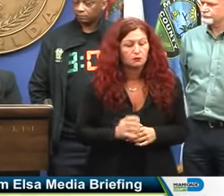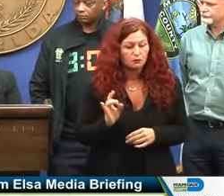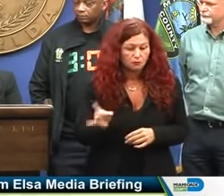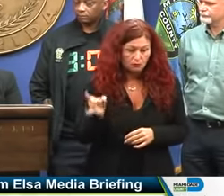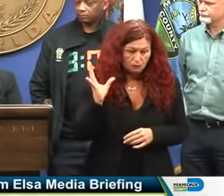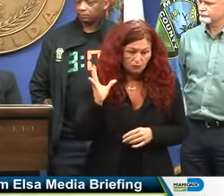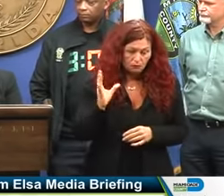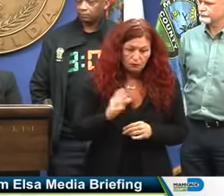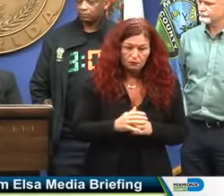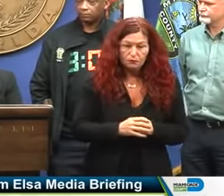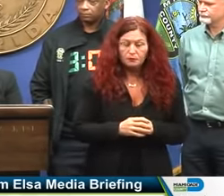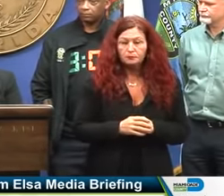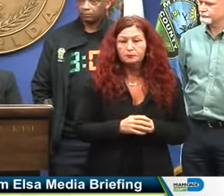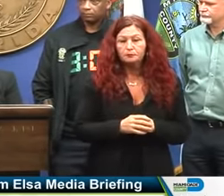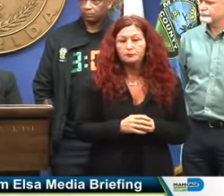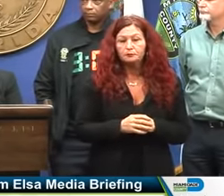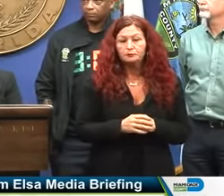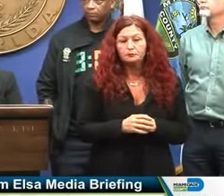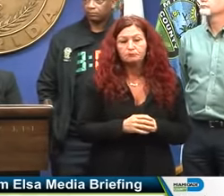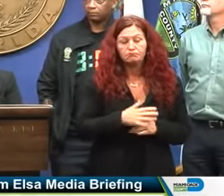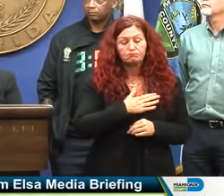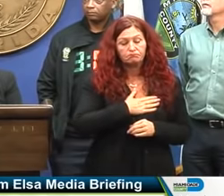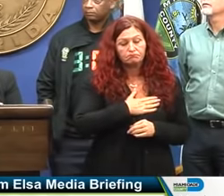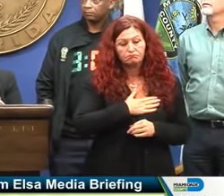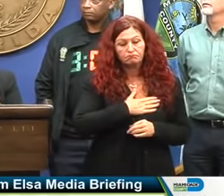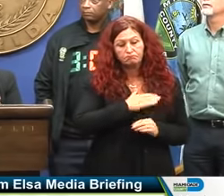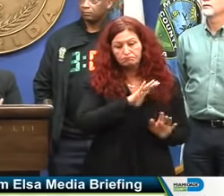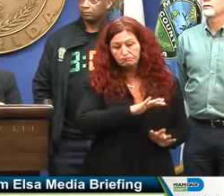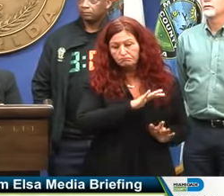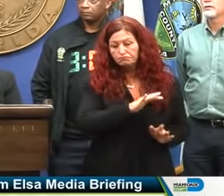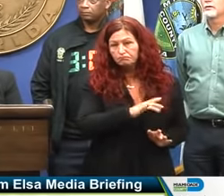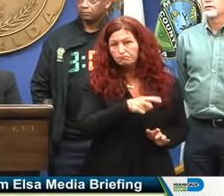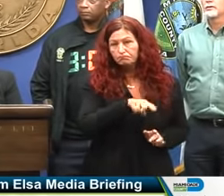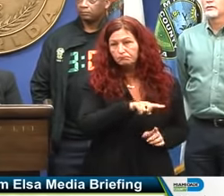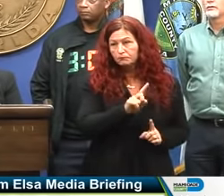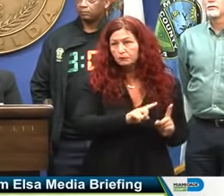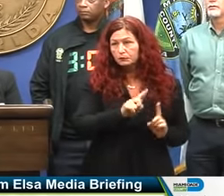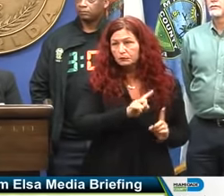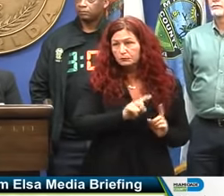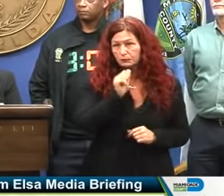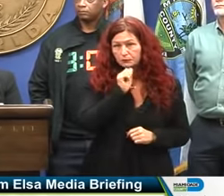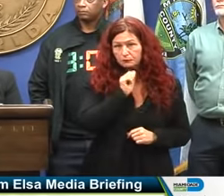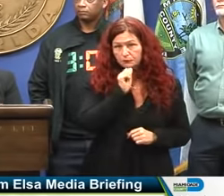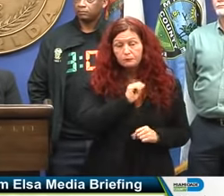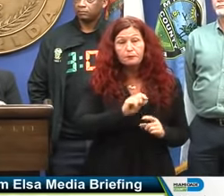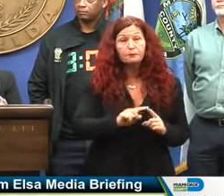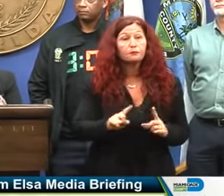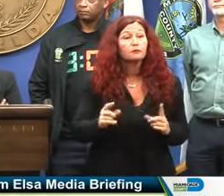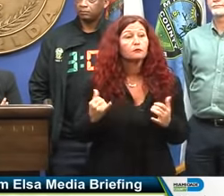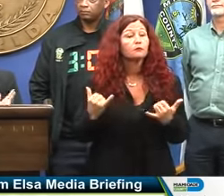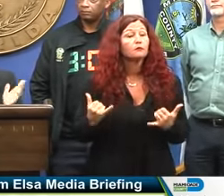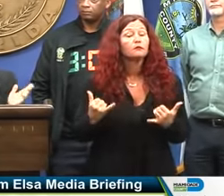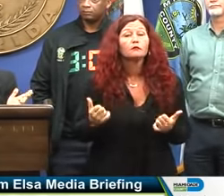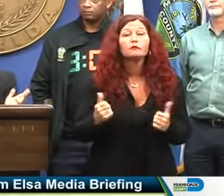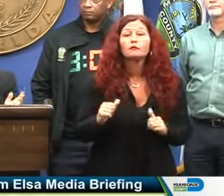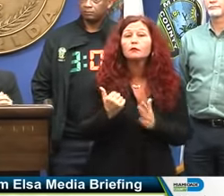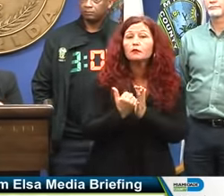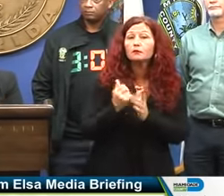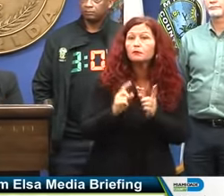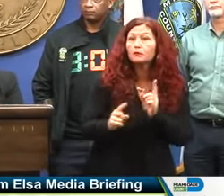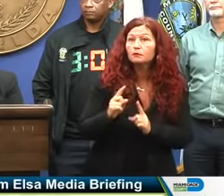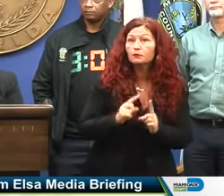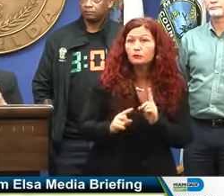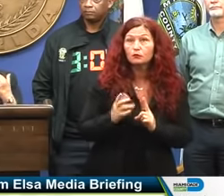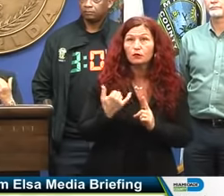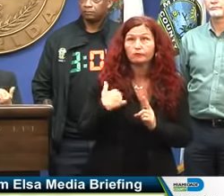Our teams are doing everything possible to help those who lost their homes begin to rebuild. FEMA is here and